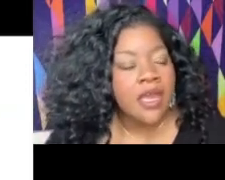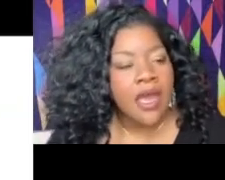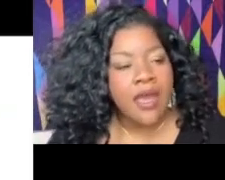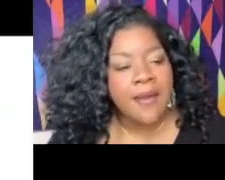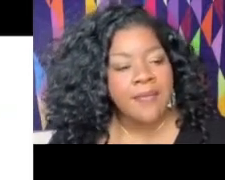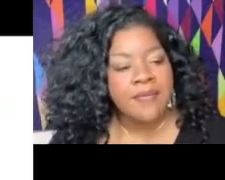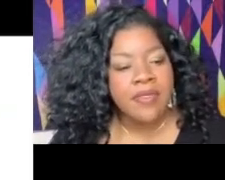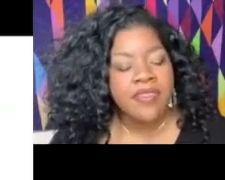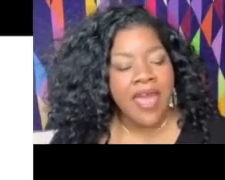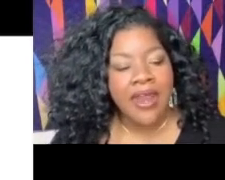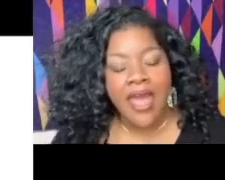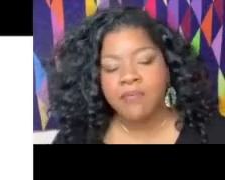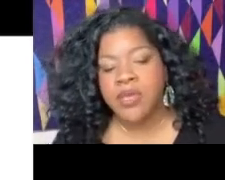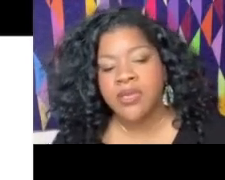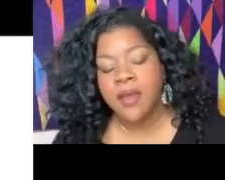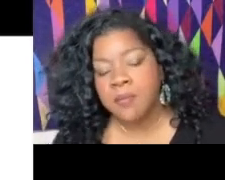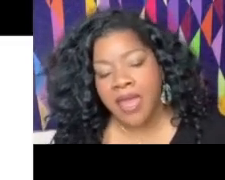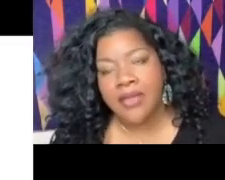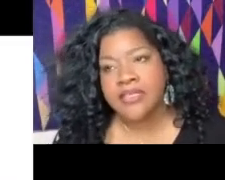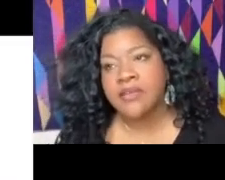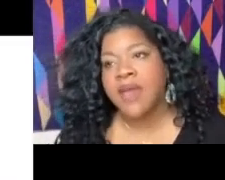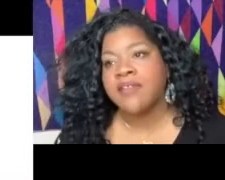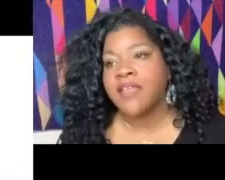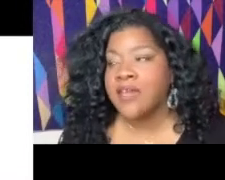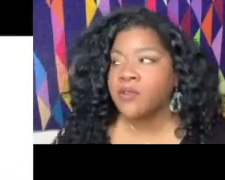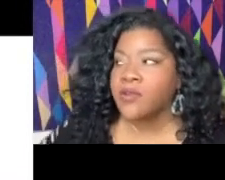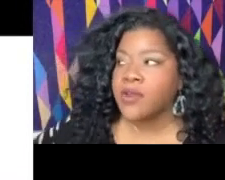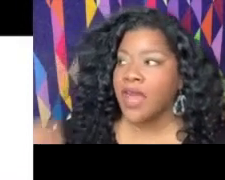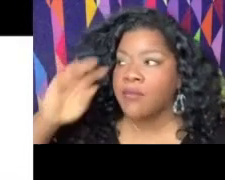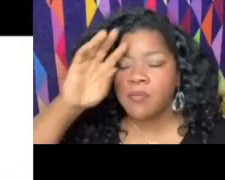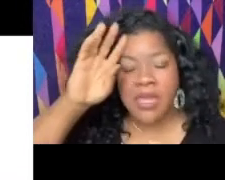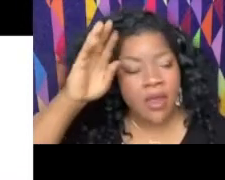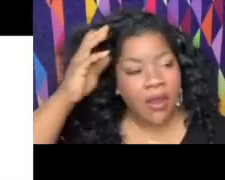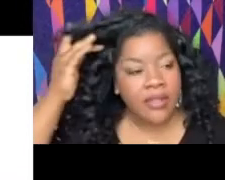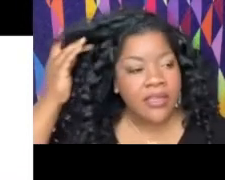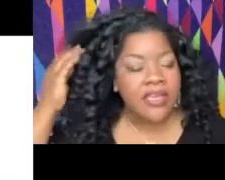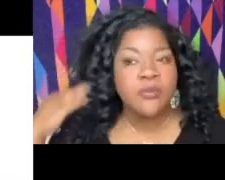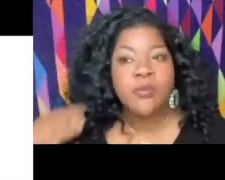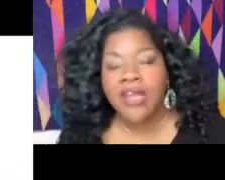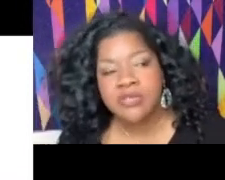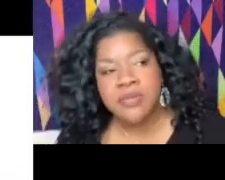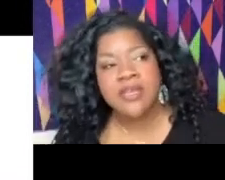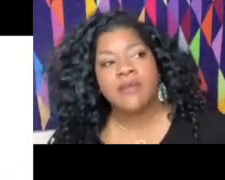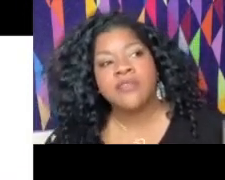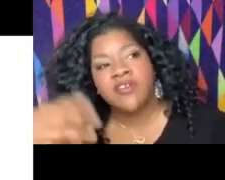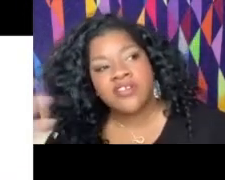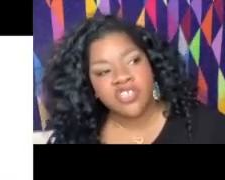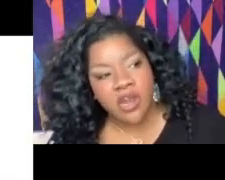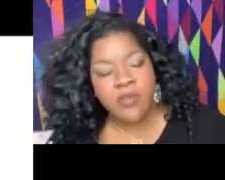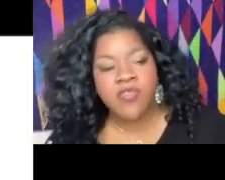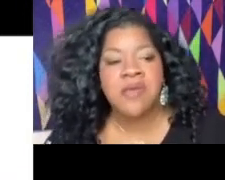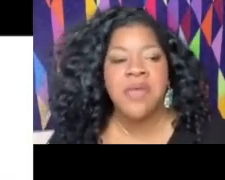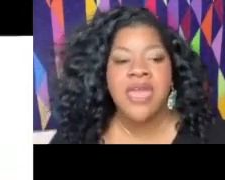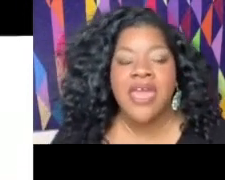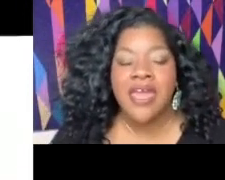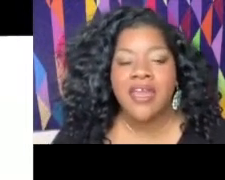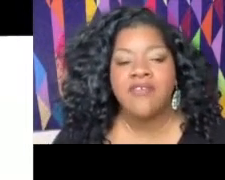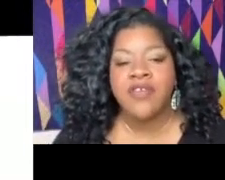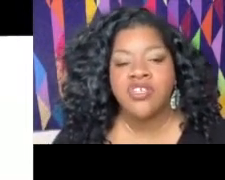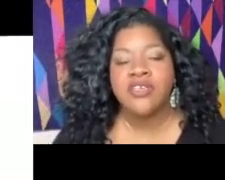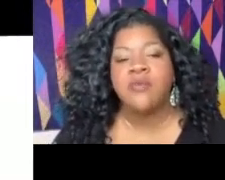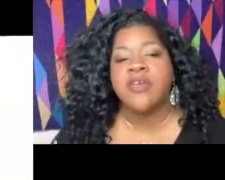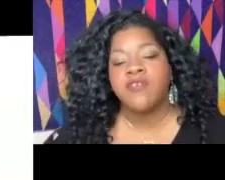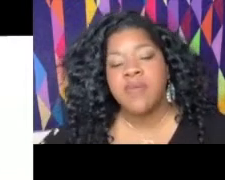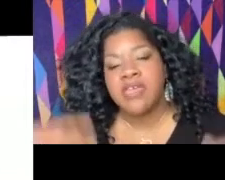building that had been abandoned by the landlord, and I would make art and kids would watch me, and I would start to share with them. And